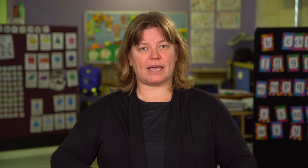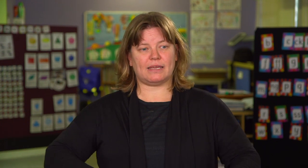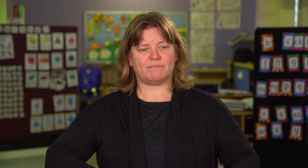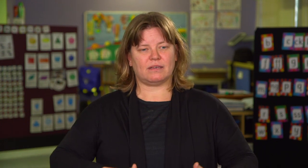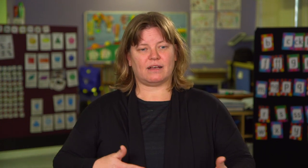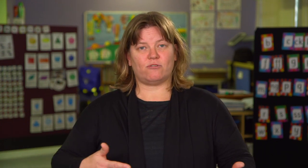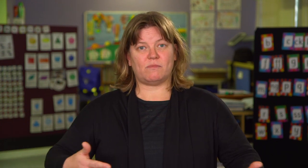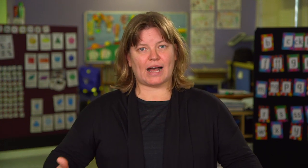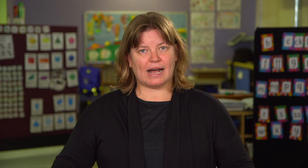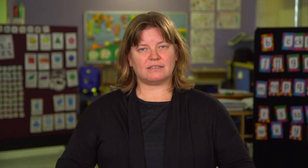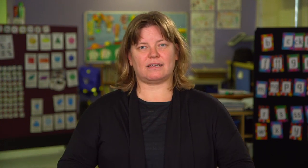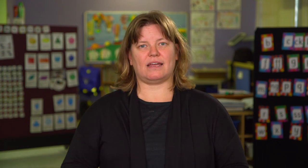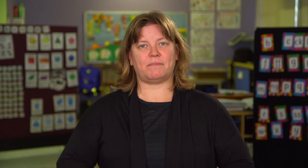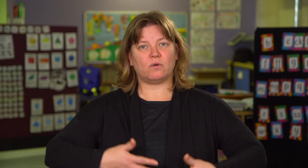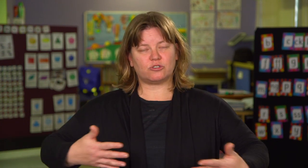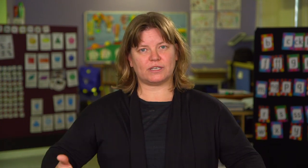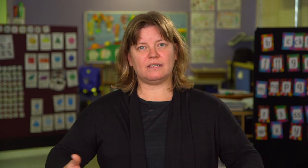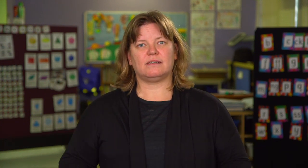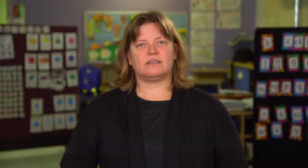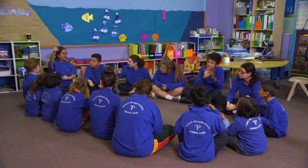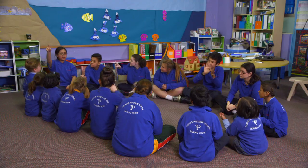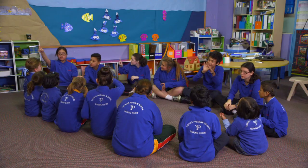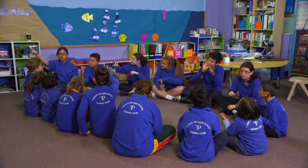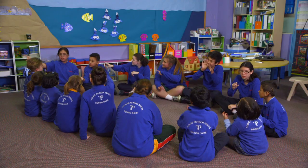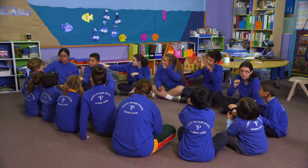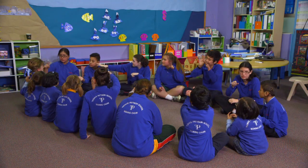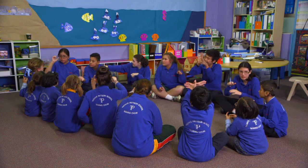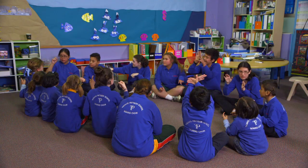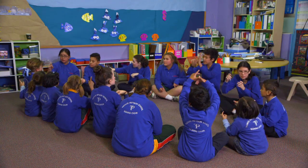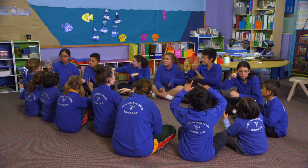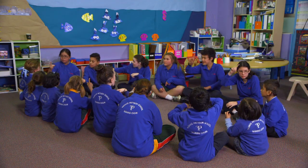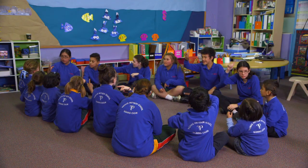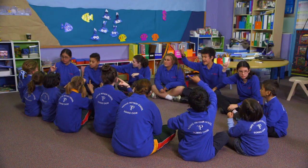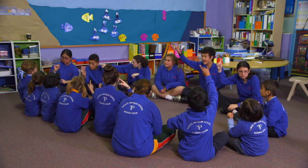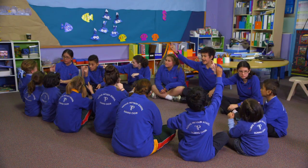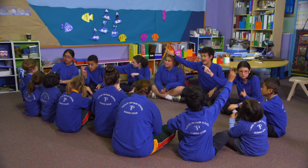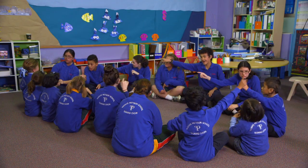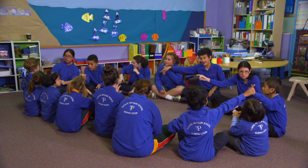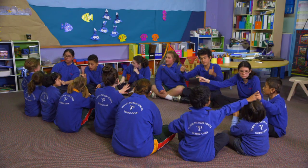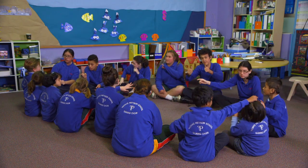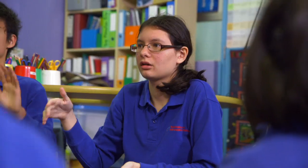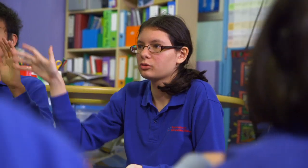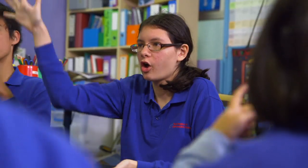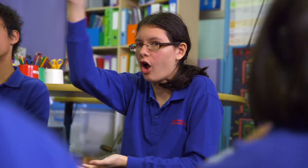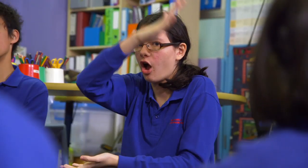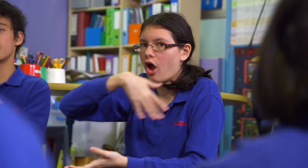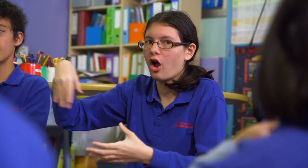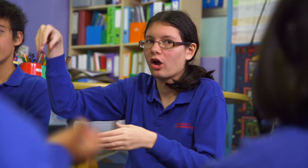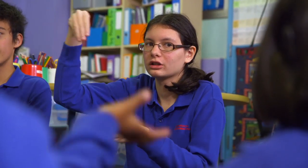a form of art and poetry, so the children aren't sticking with a very literal translation. The